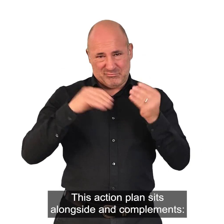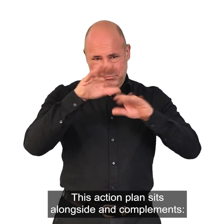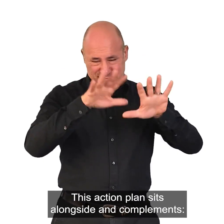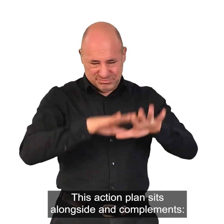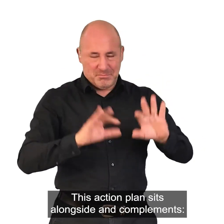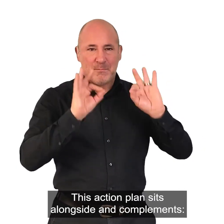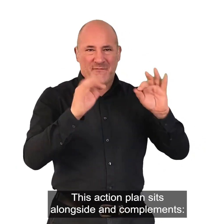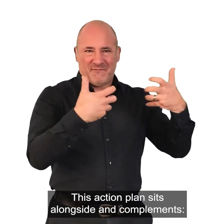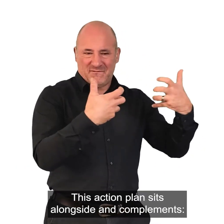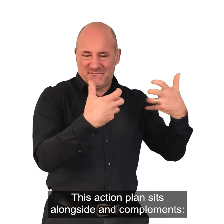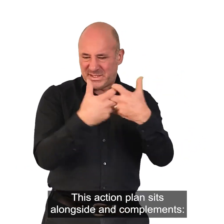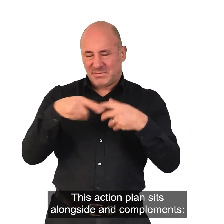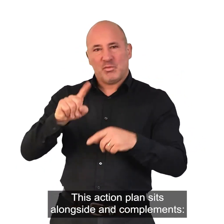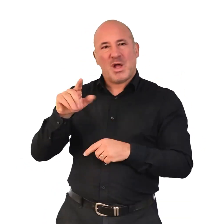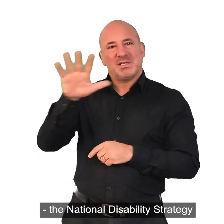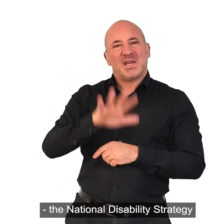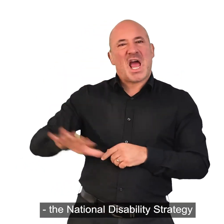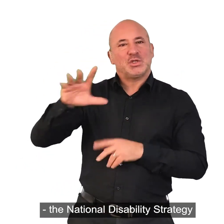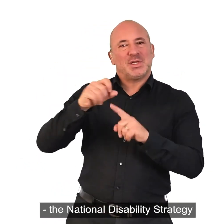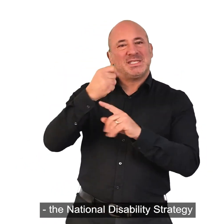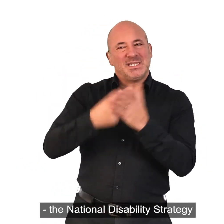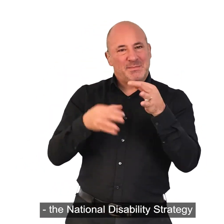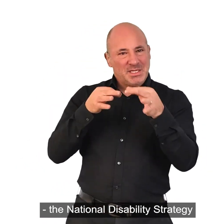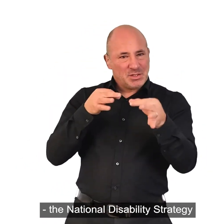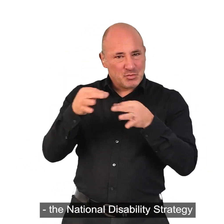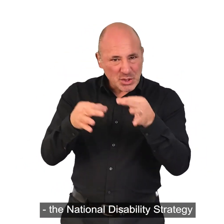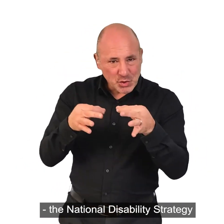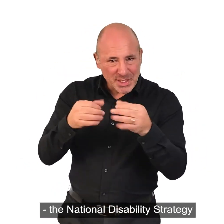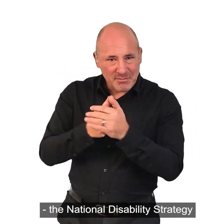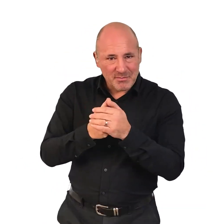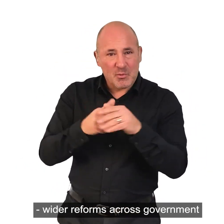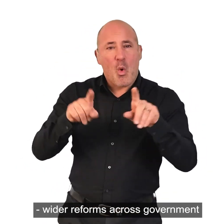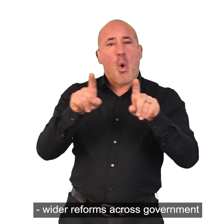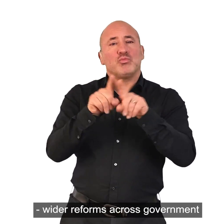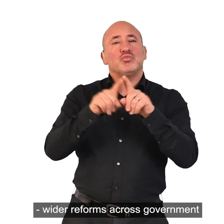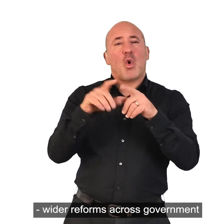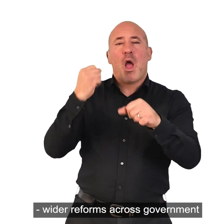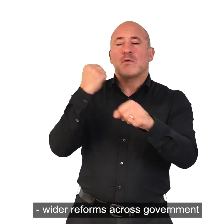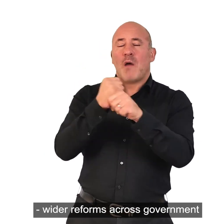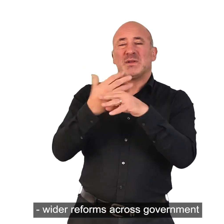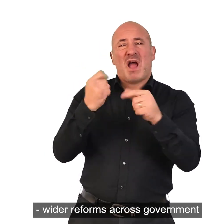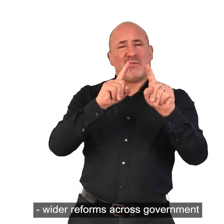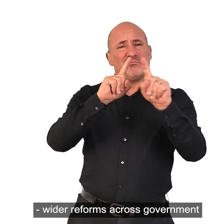sits alongside and complements the National Disability Strategy, wider reforms across government,